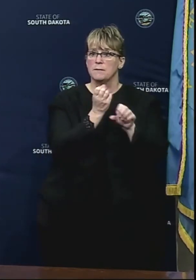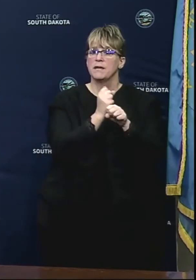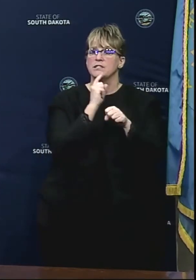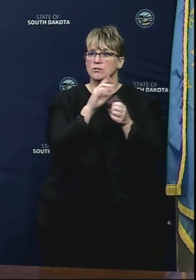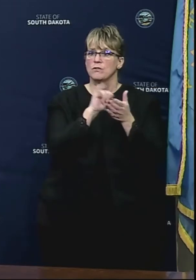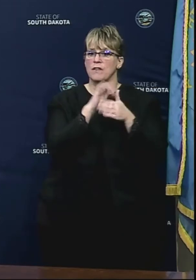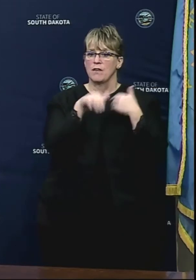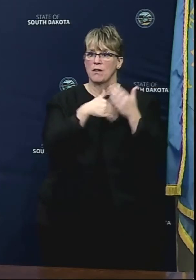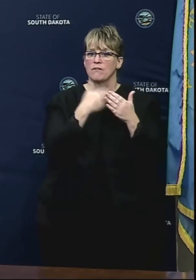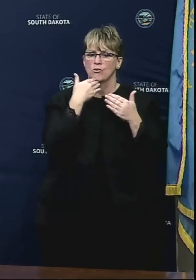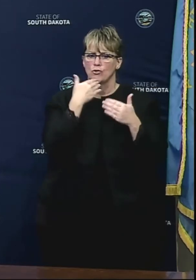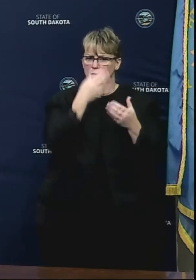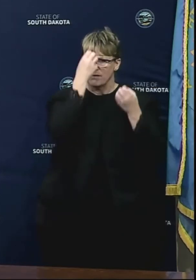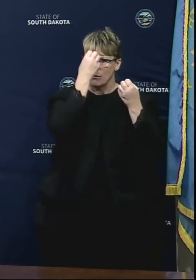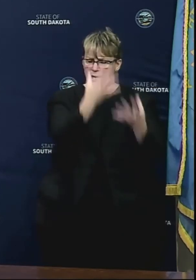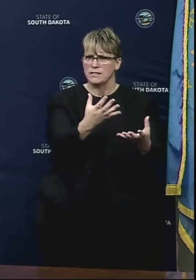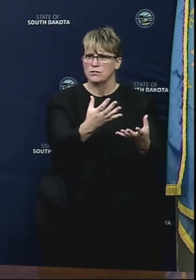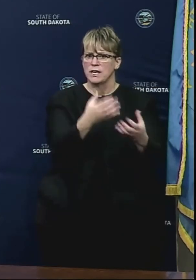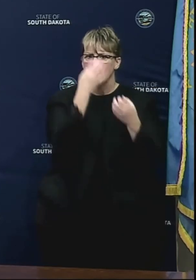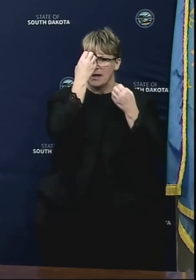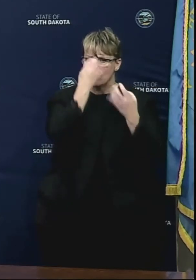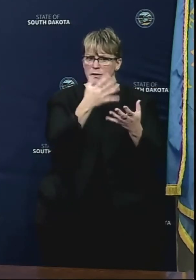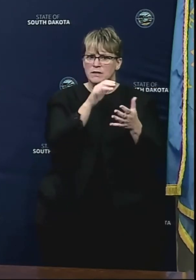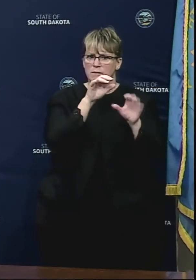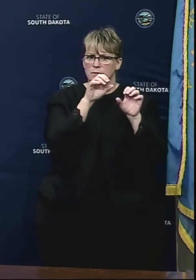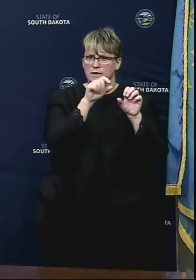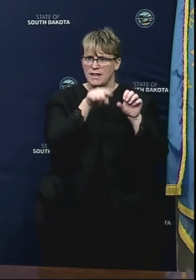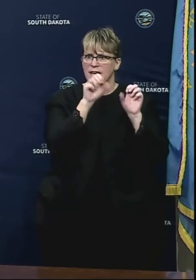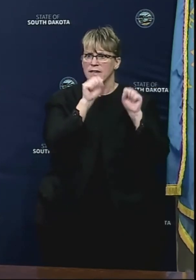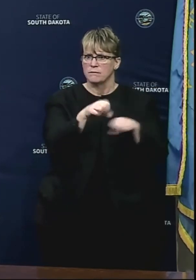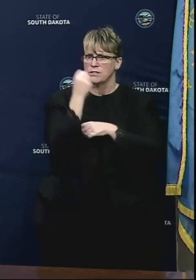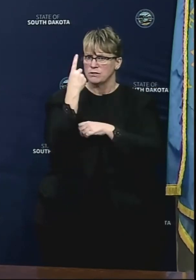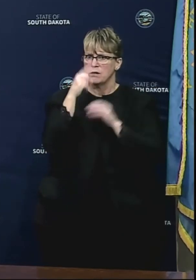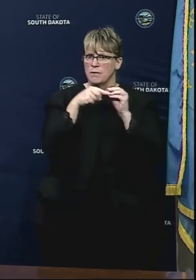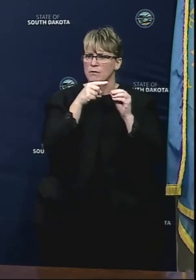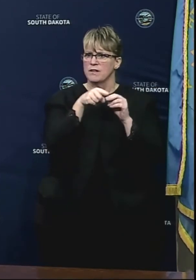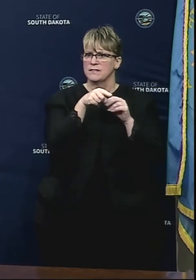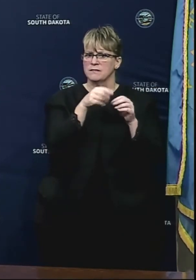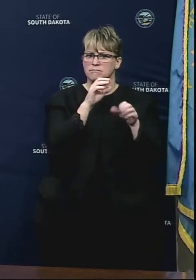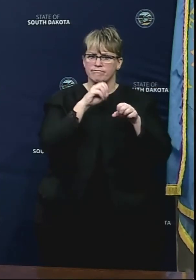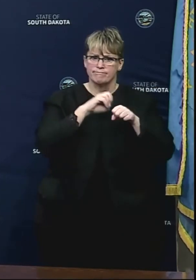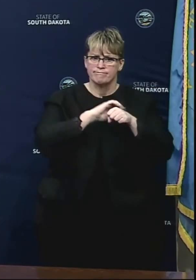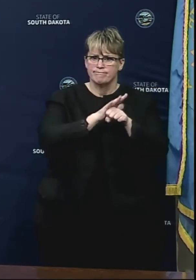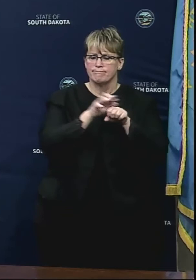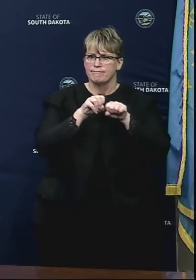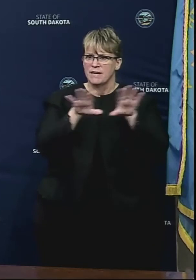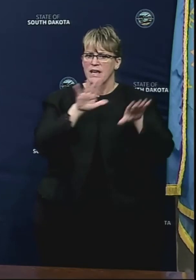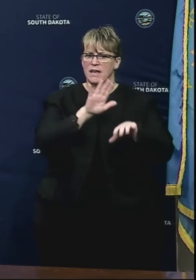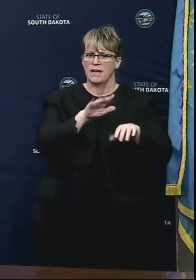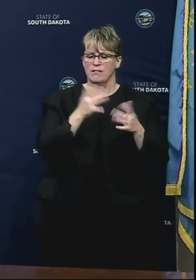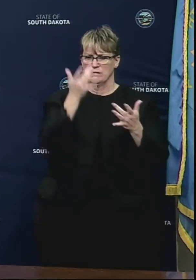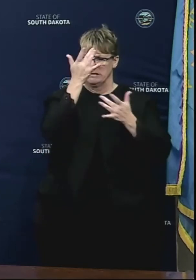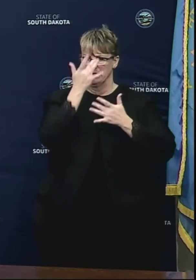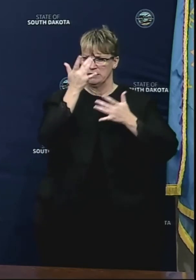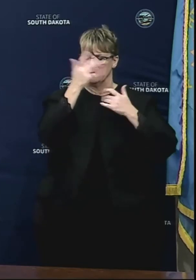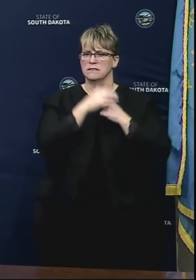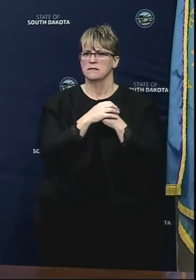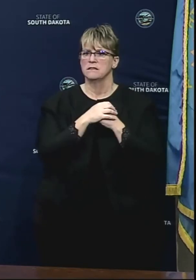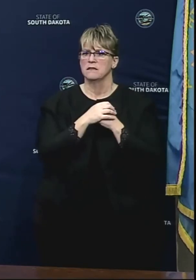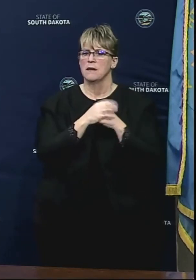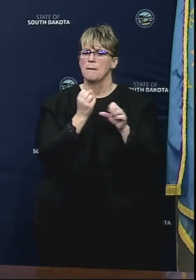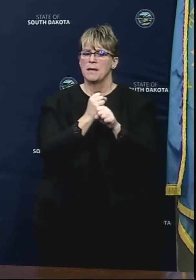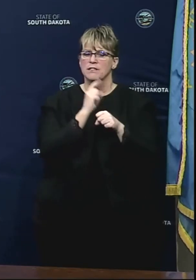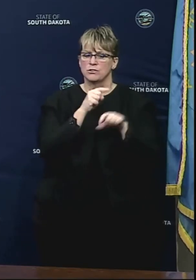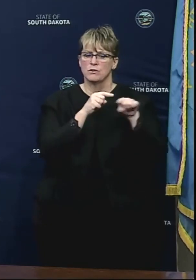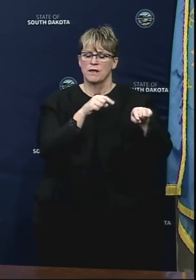have good information, information that they can understand about this virus and about symptoms. We will be looking at